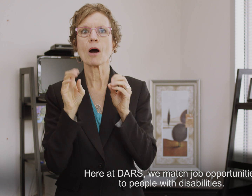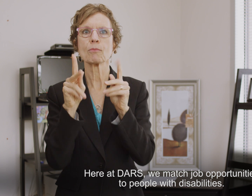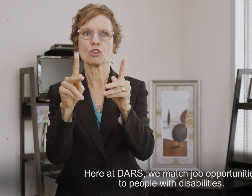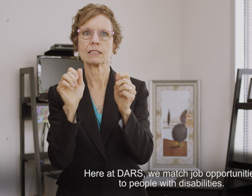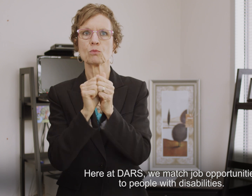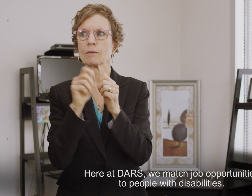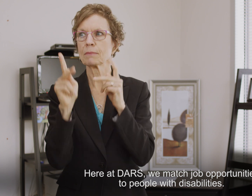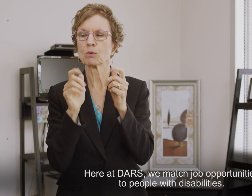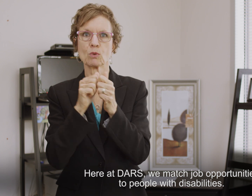disabilities.